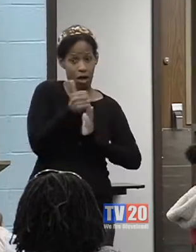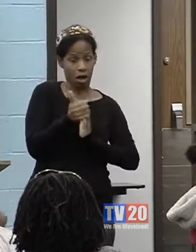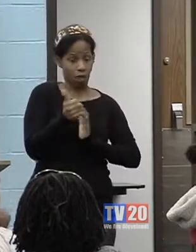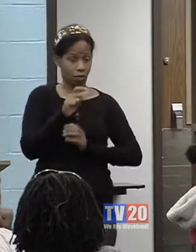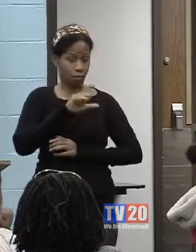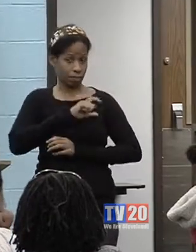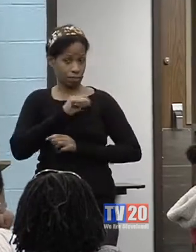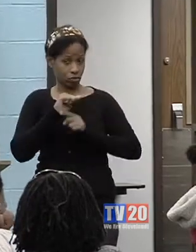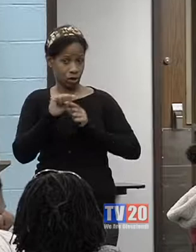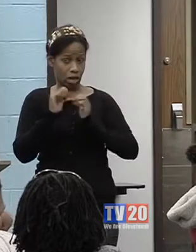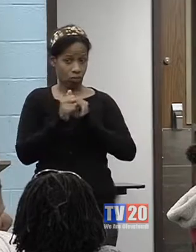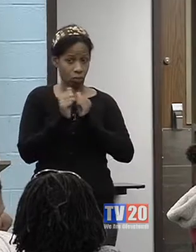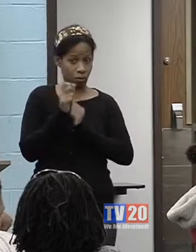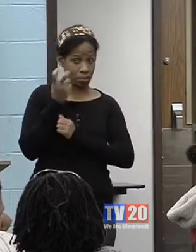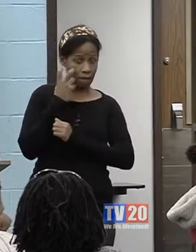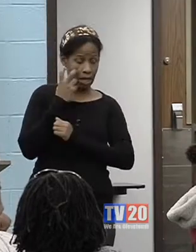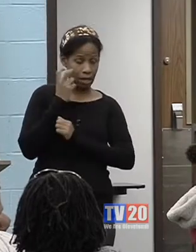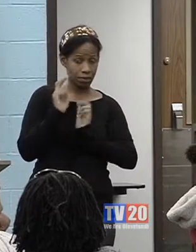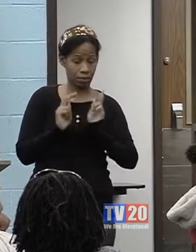to